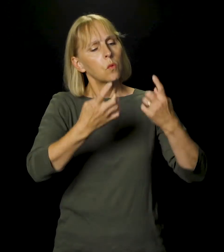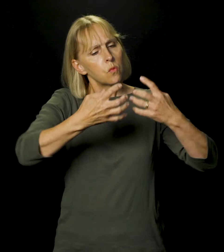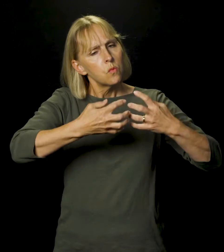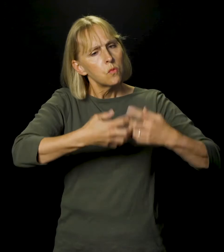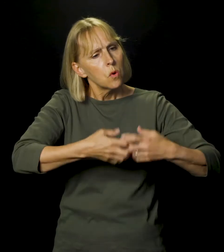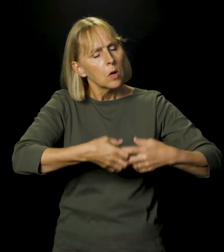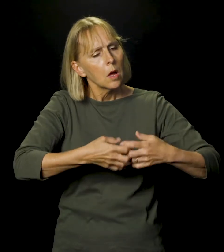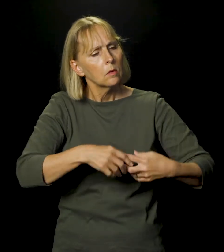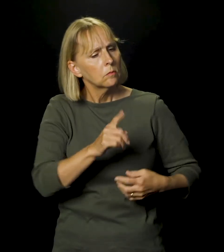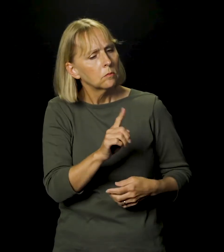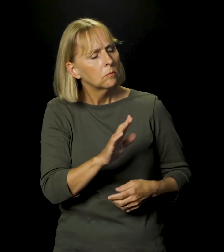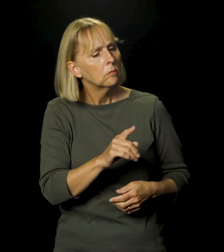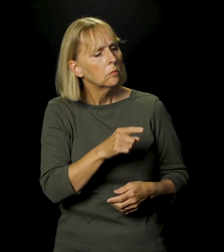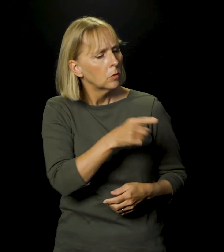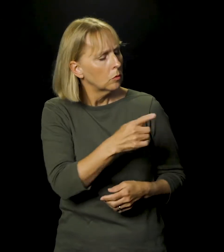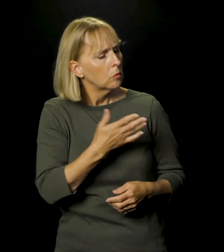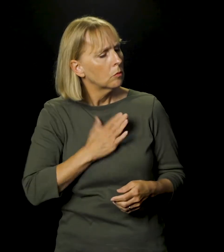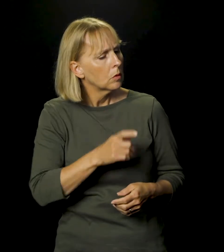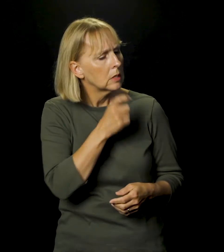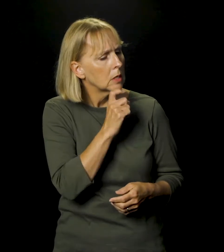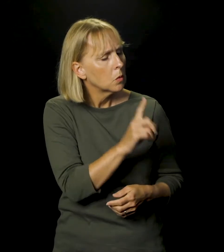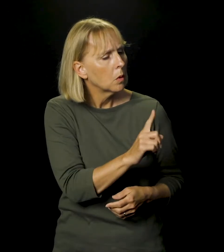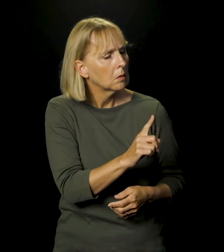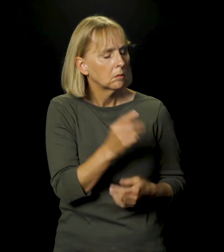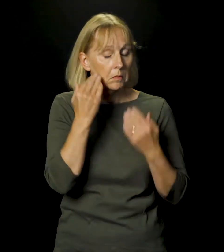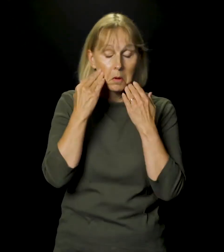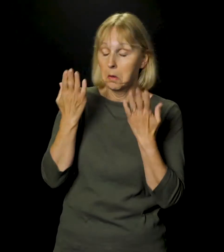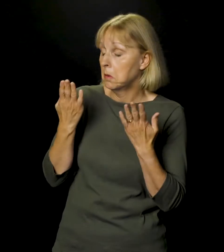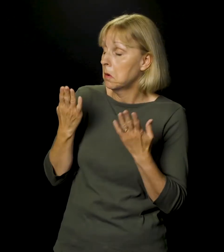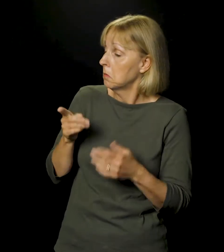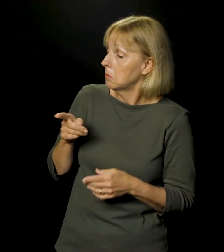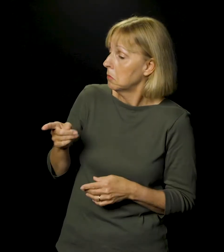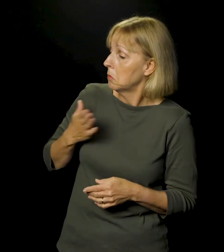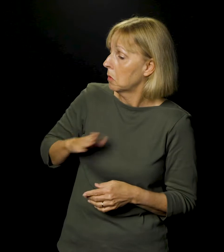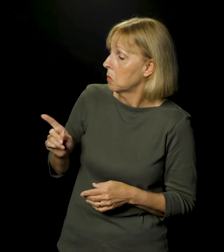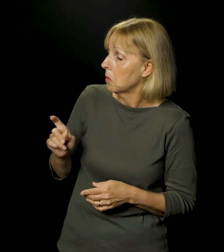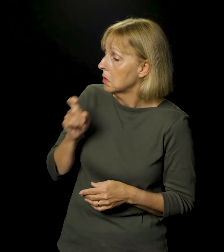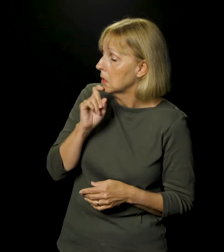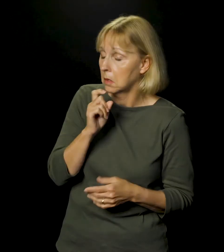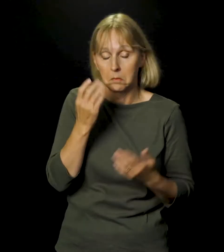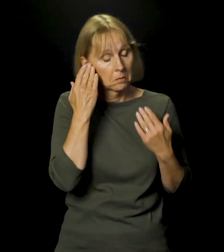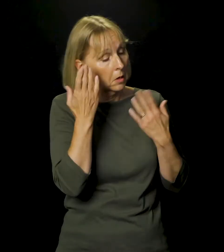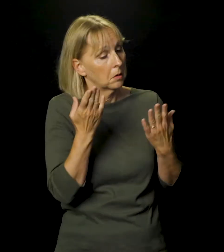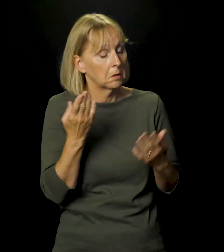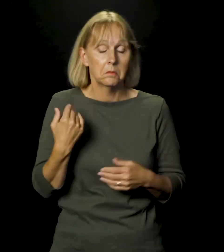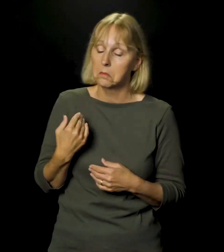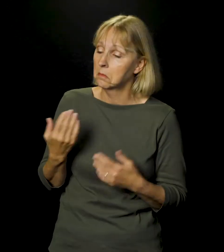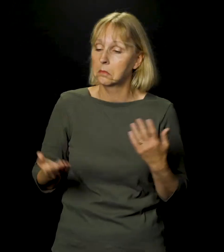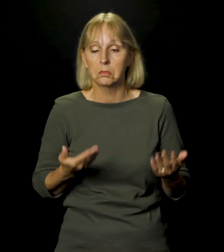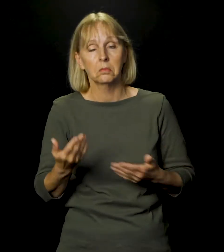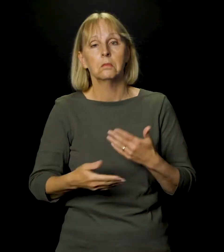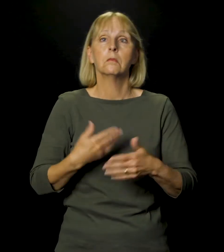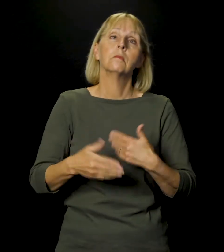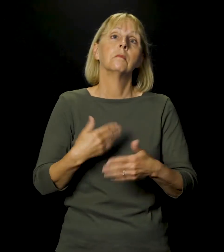and so we would turn to each other and say, I don't know, what do you want? I don't know. And then that conversation would go on until